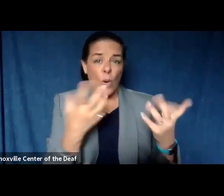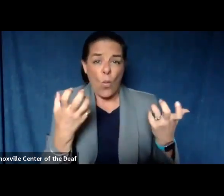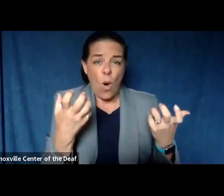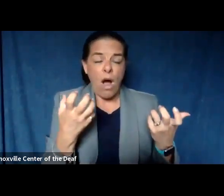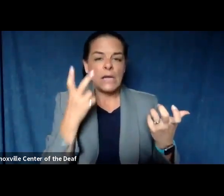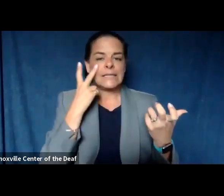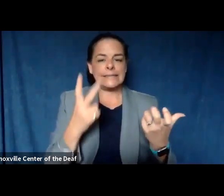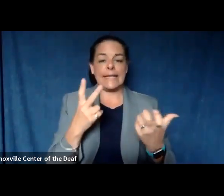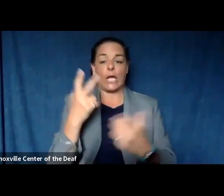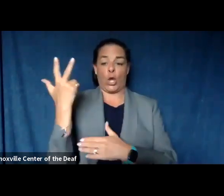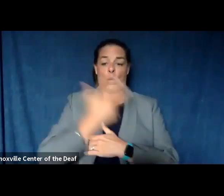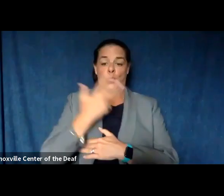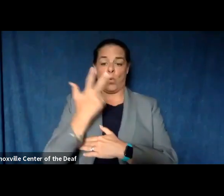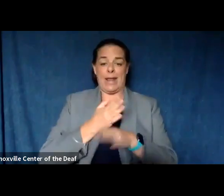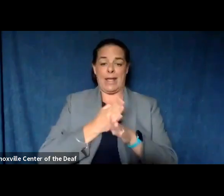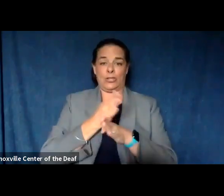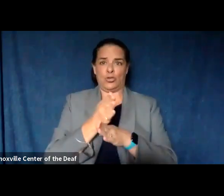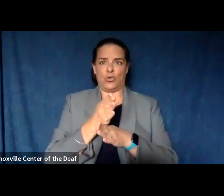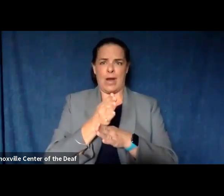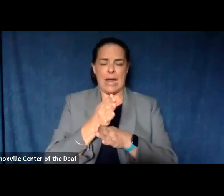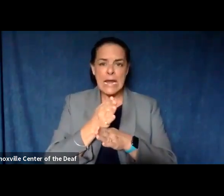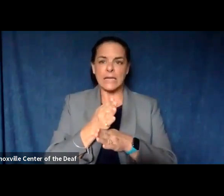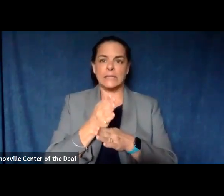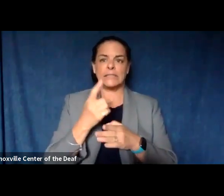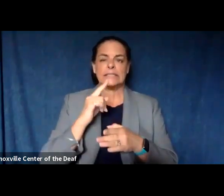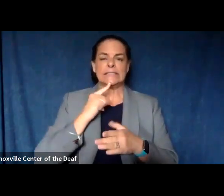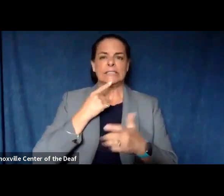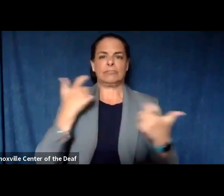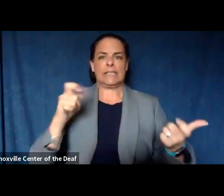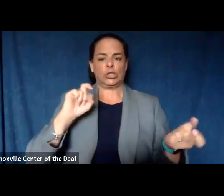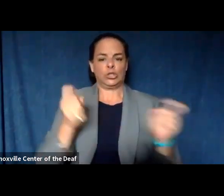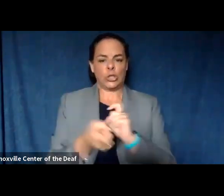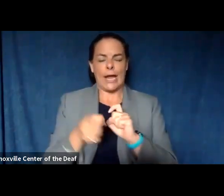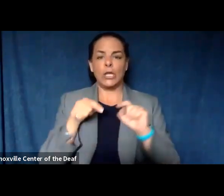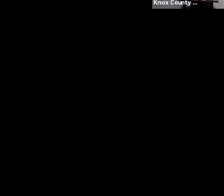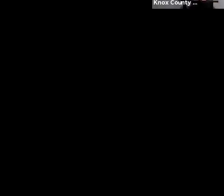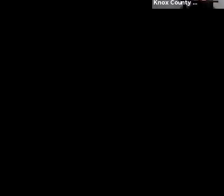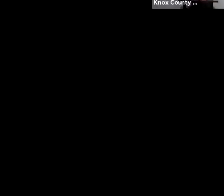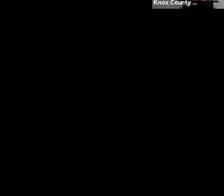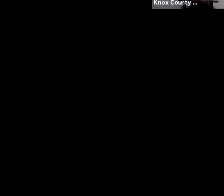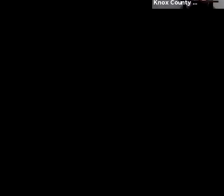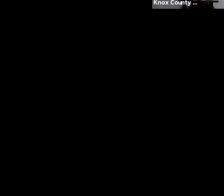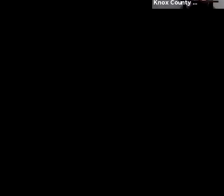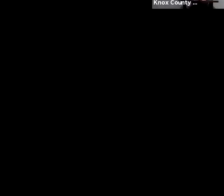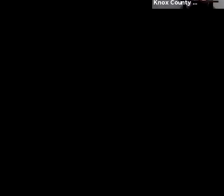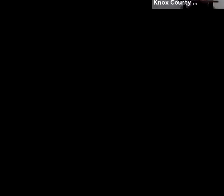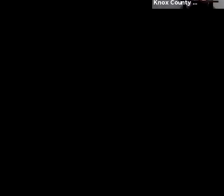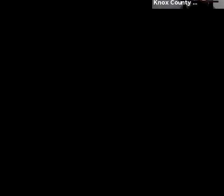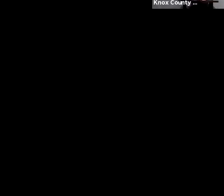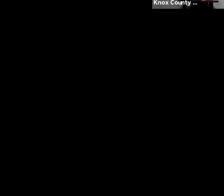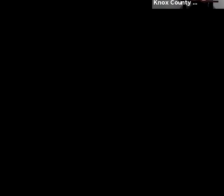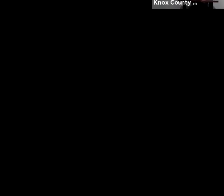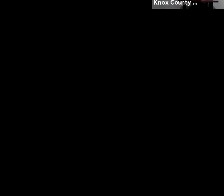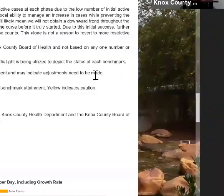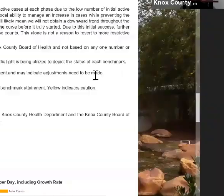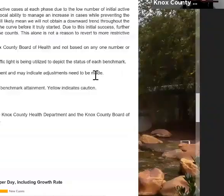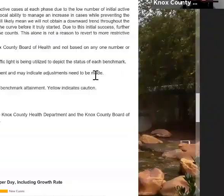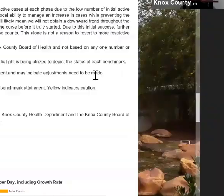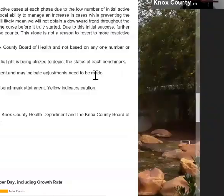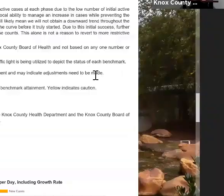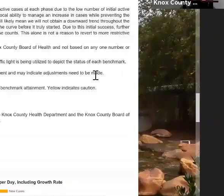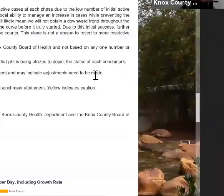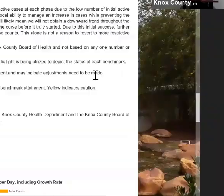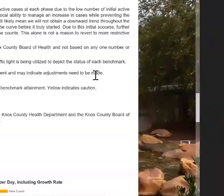3-day statistically significant shifts within a 2-week time period. Every day, we look back at the previous